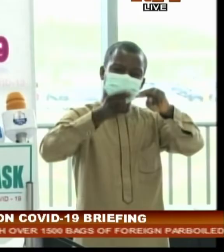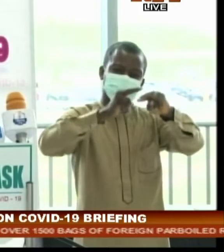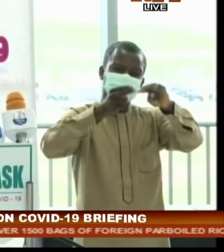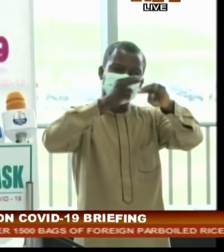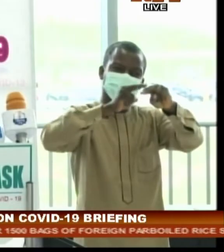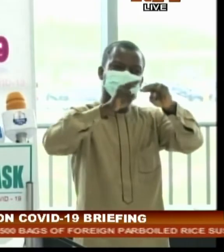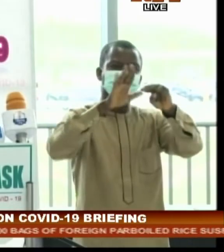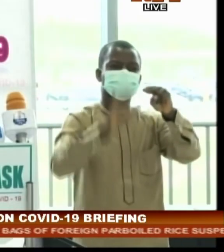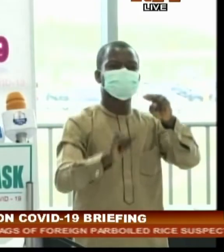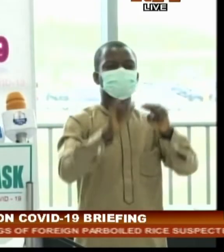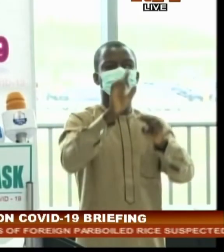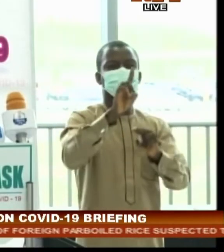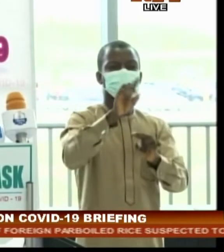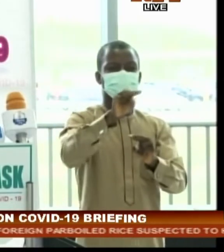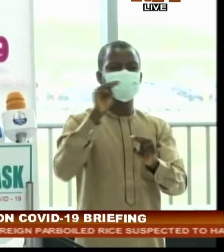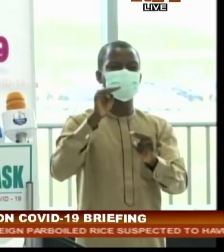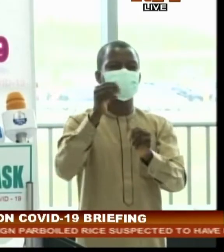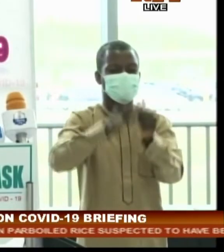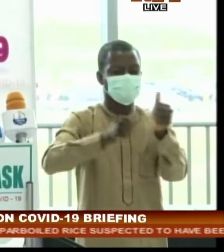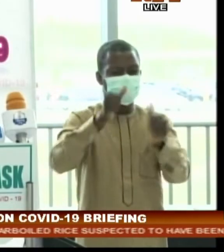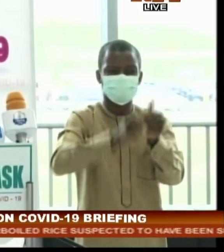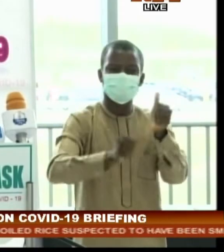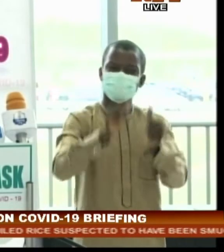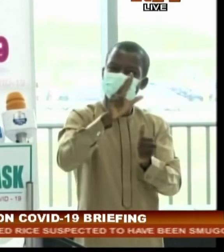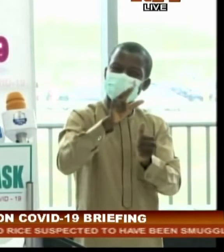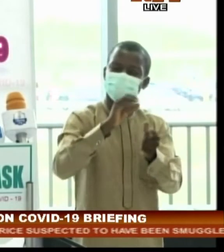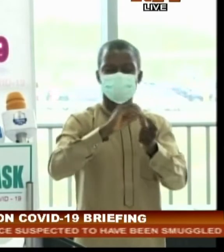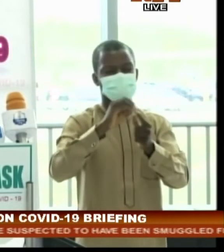million cases every 3 to 4 days.